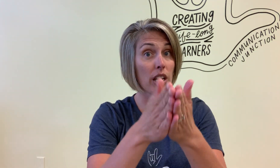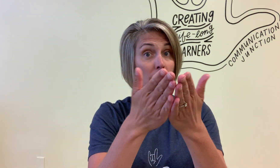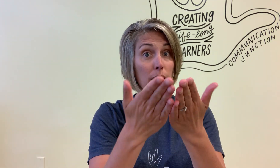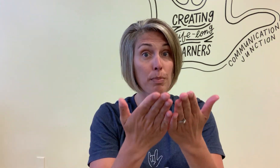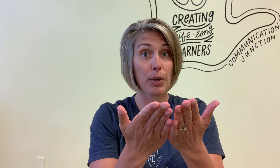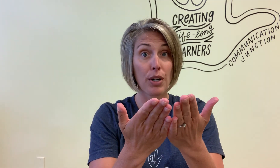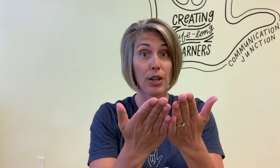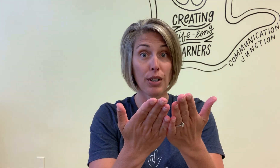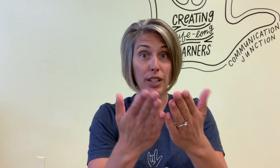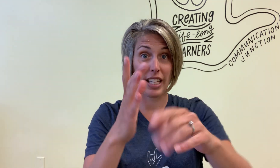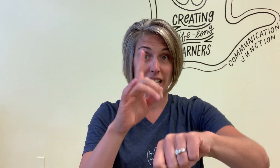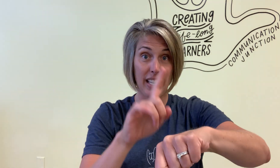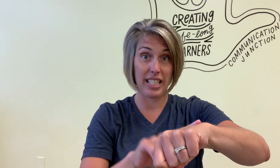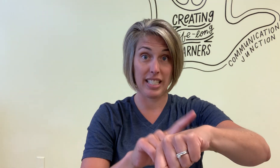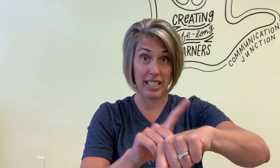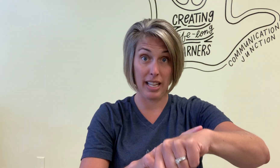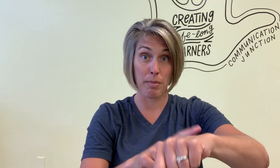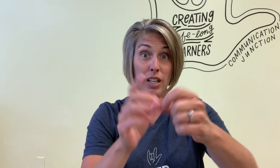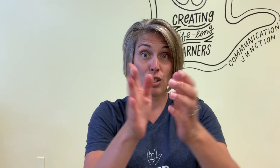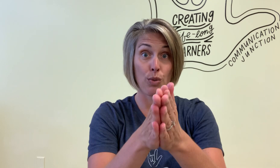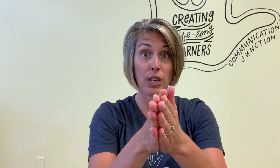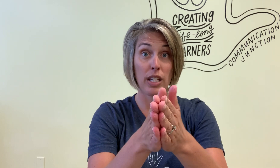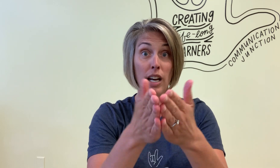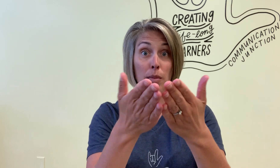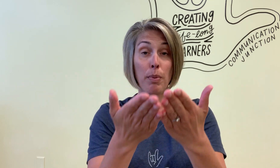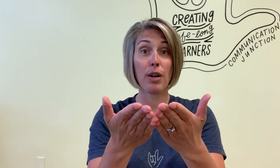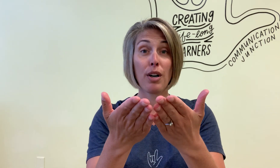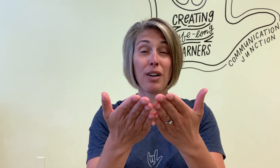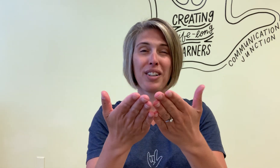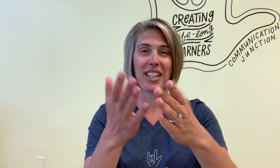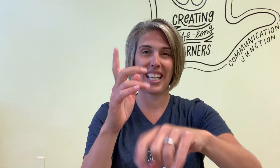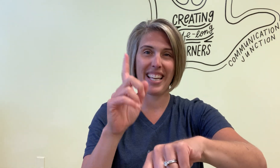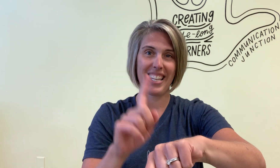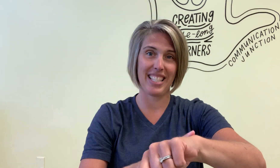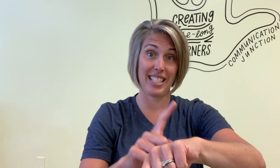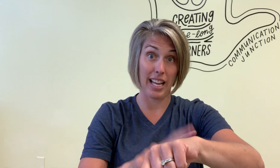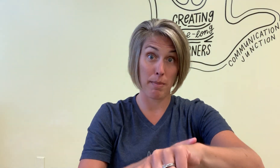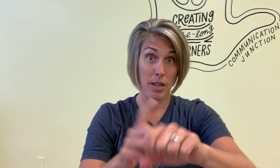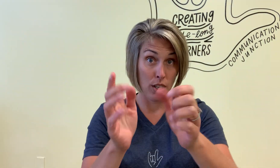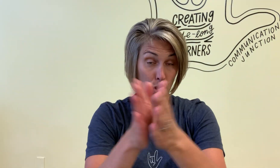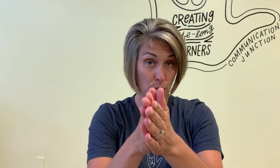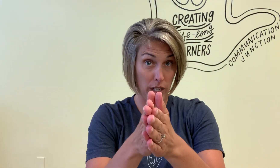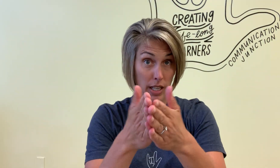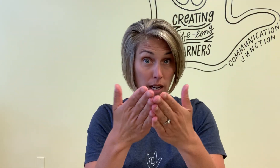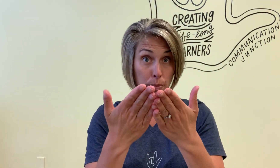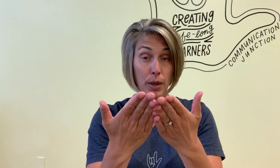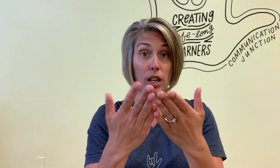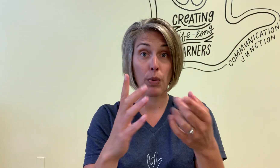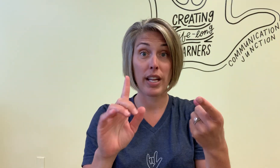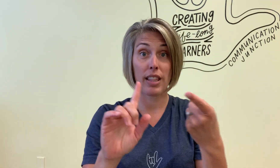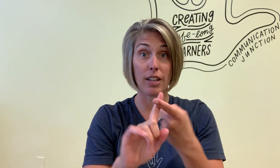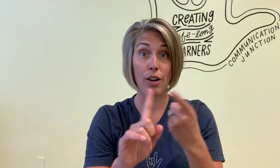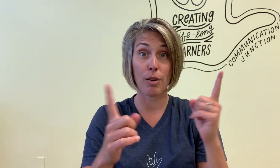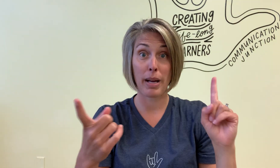a book. It is time to read a book. It is time to read a book with all